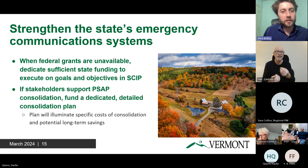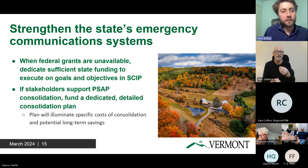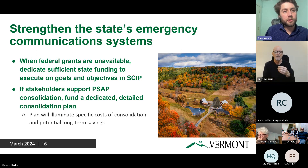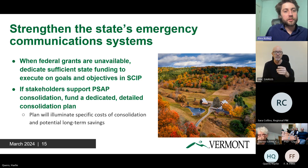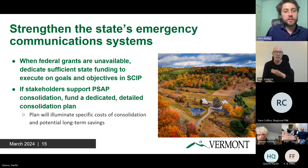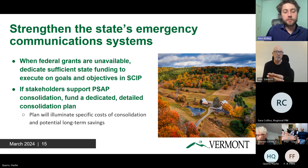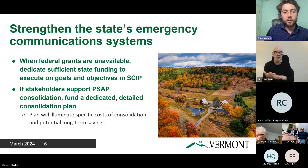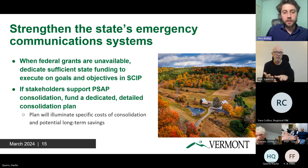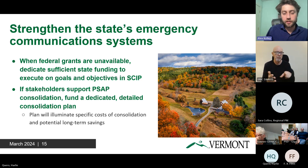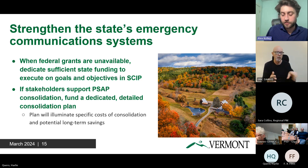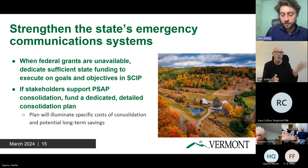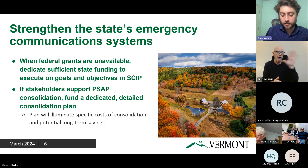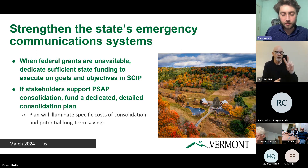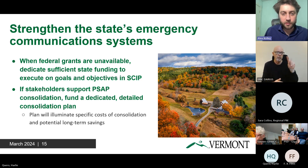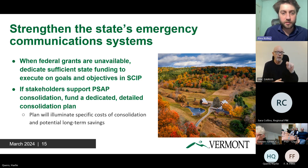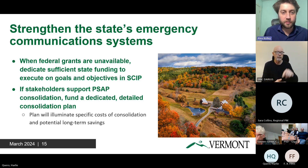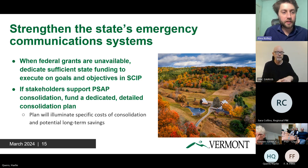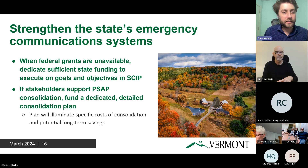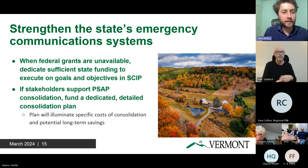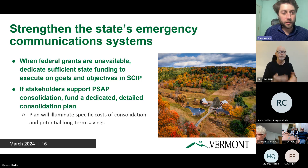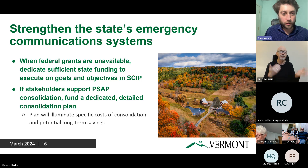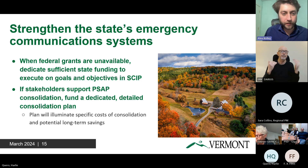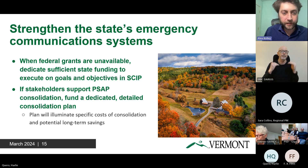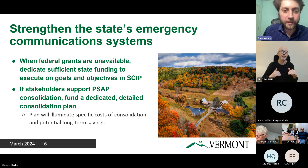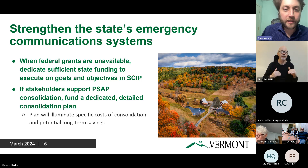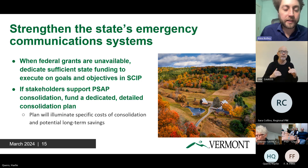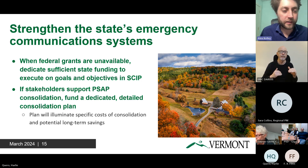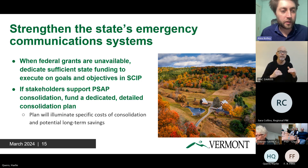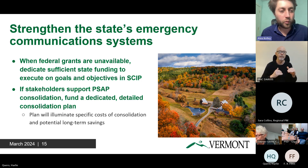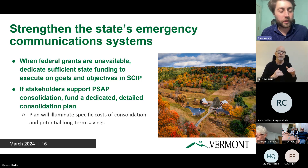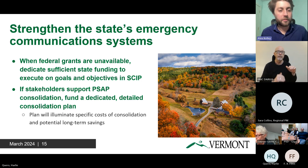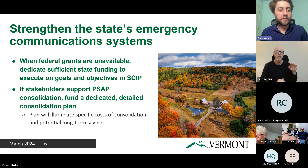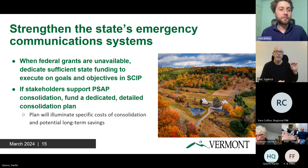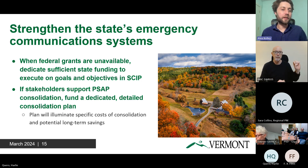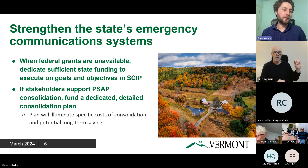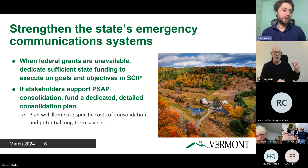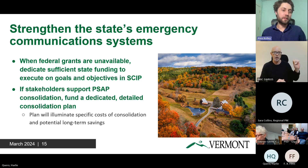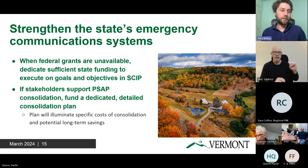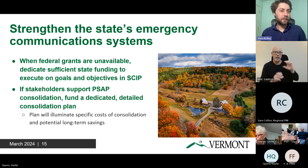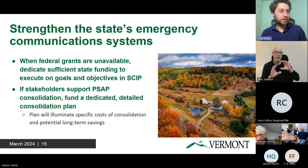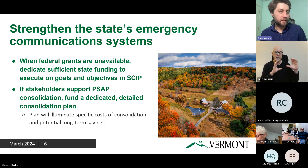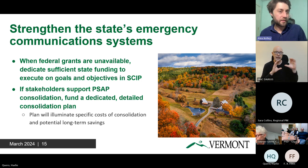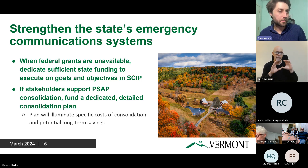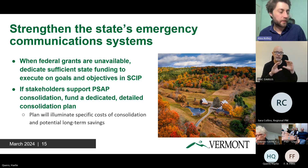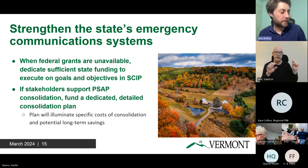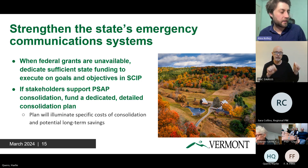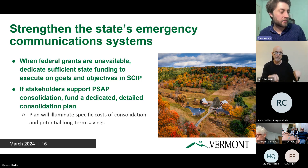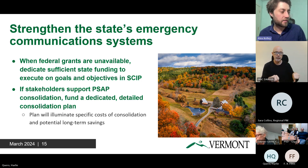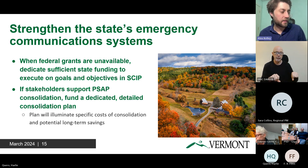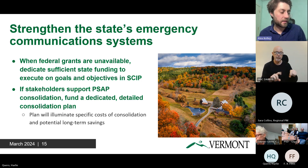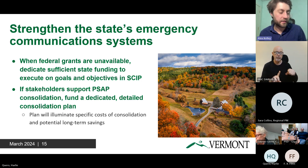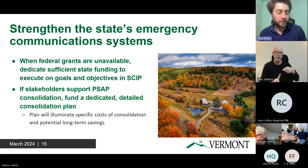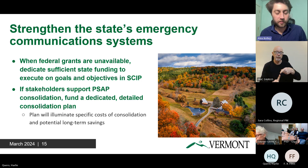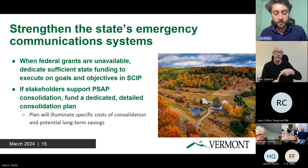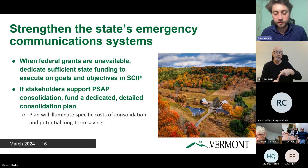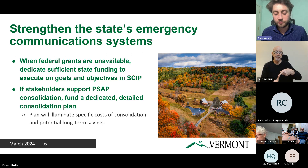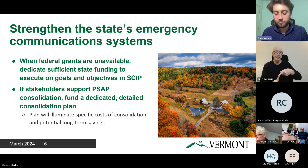In the emergency communication systems category, one of the biggest barriers is simply